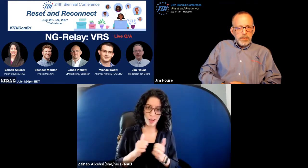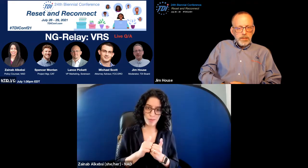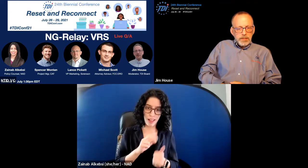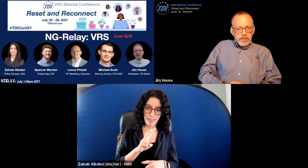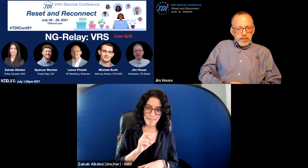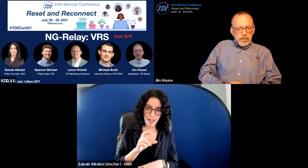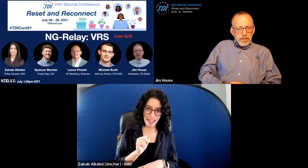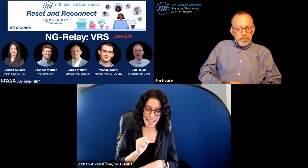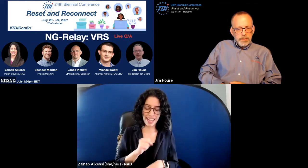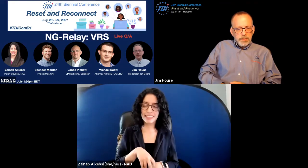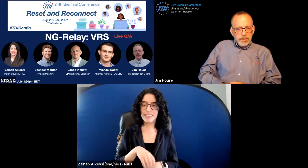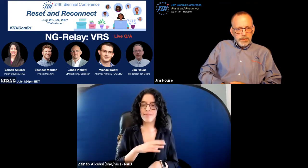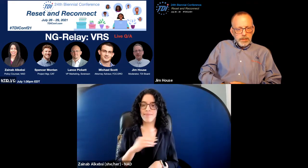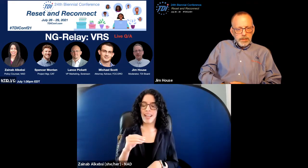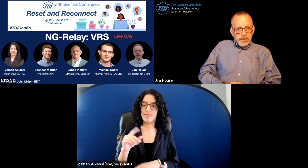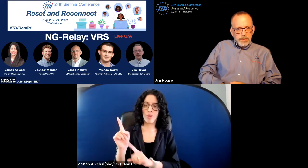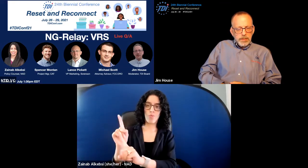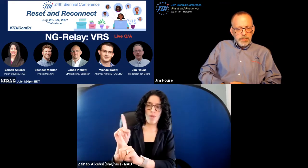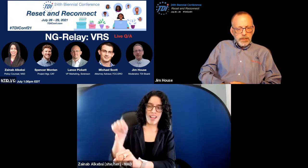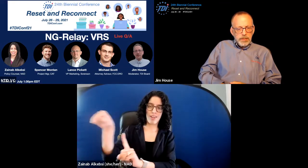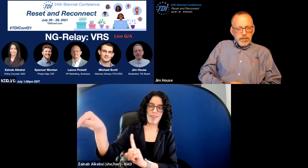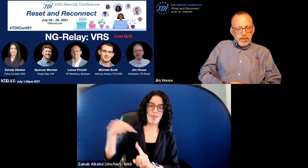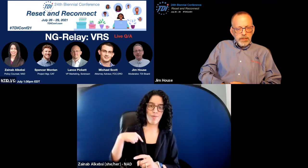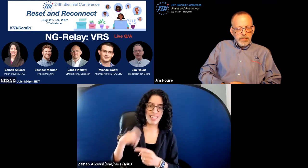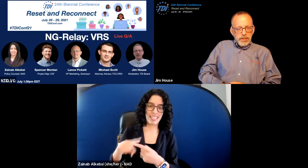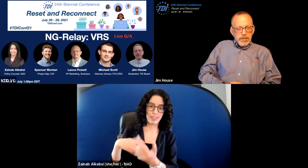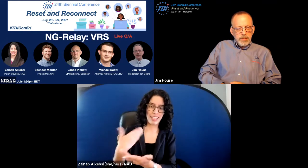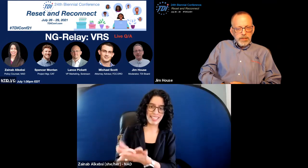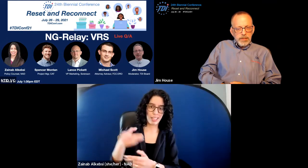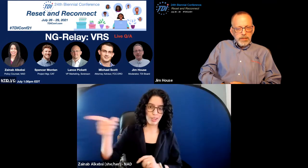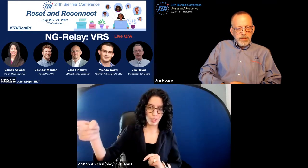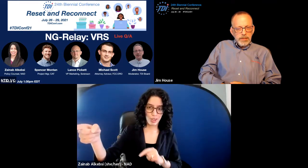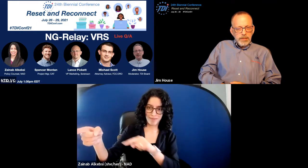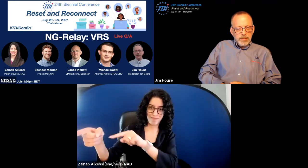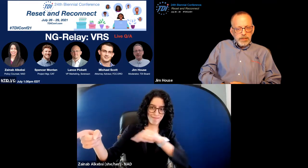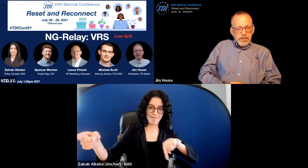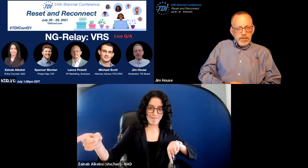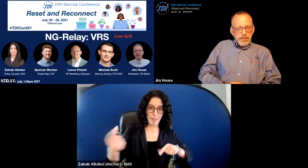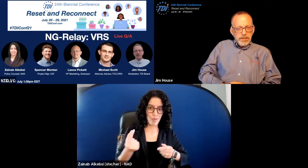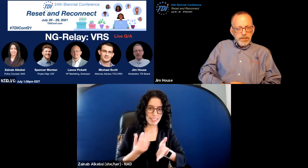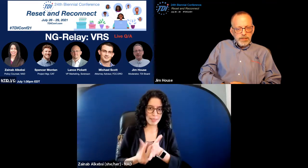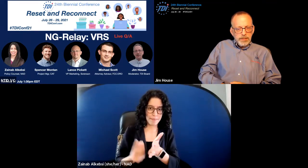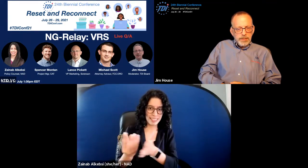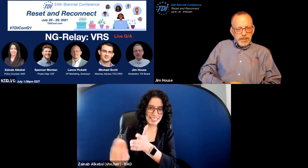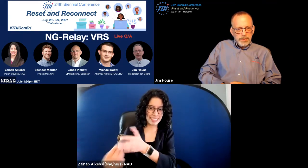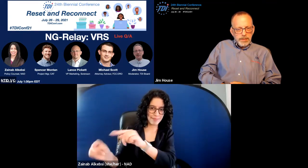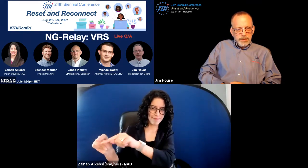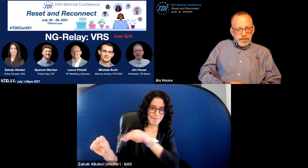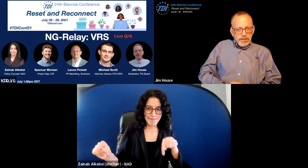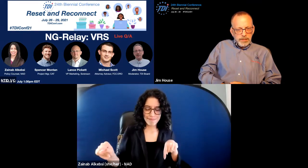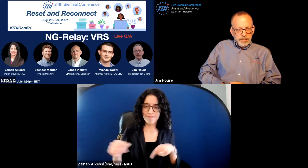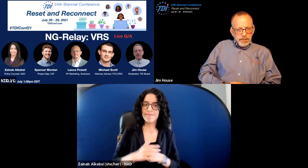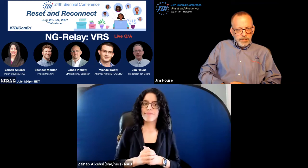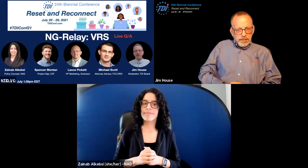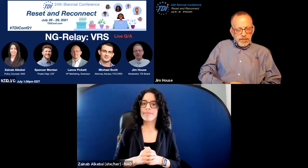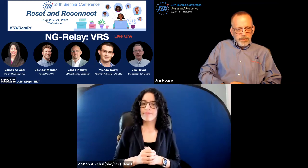We're thinking about where we are now with the video relay service system and where we need to get to and what's